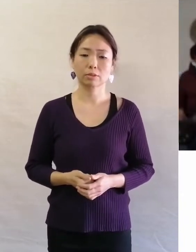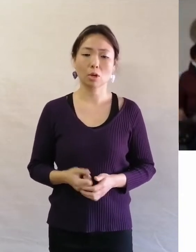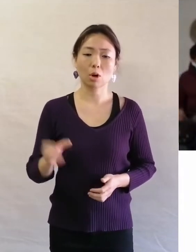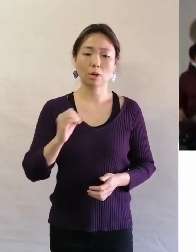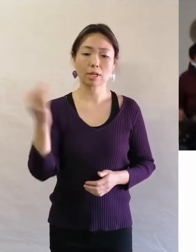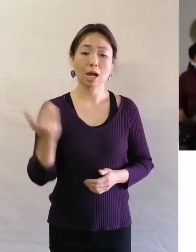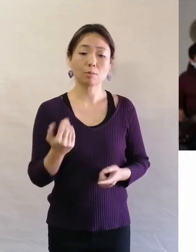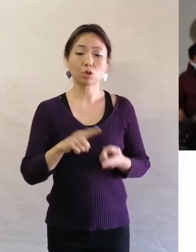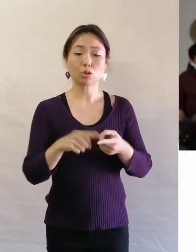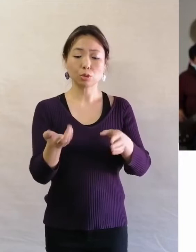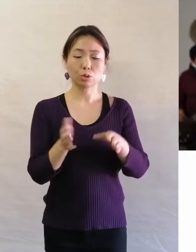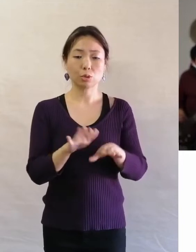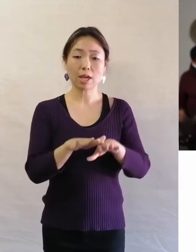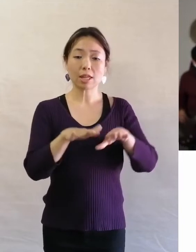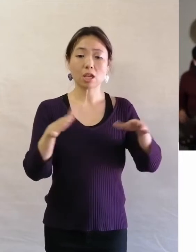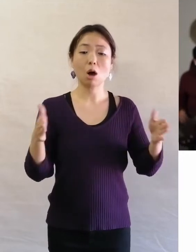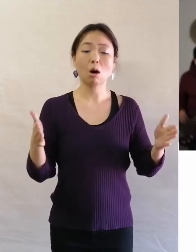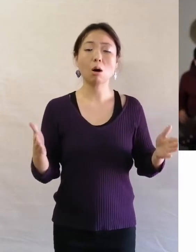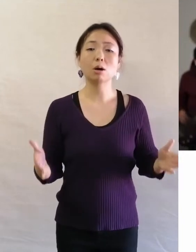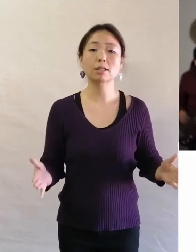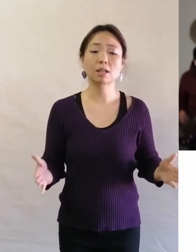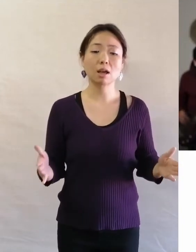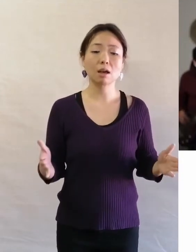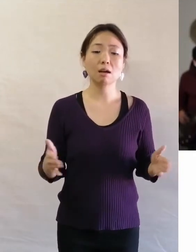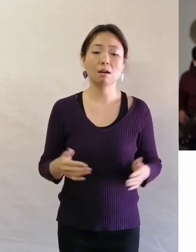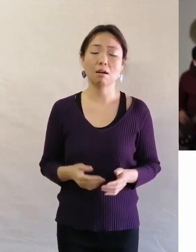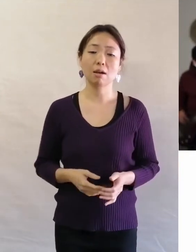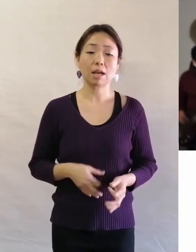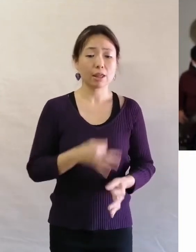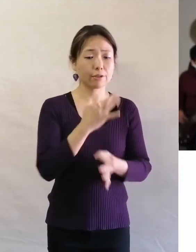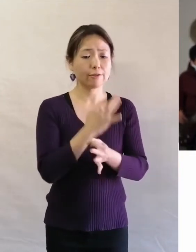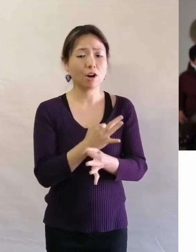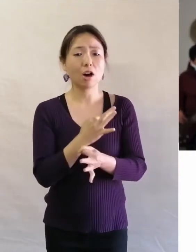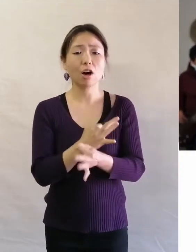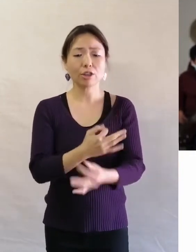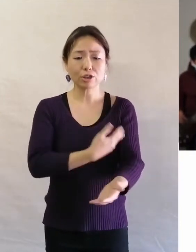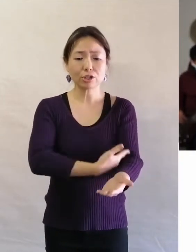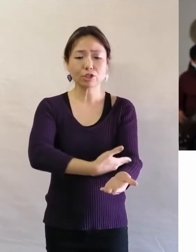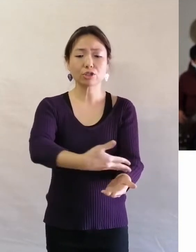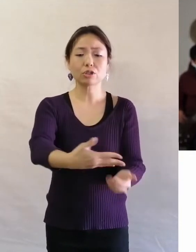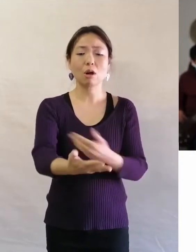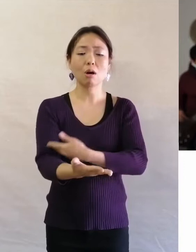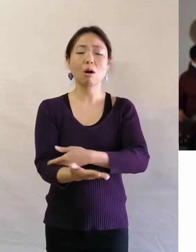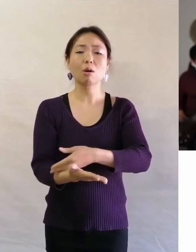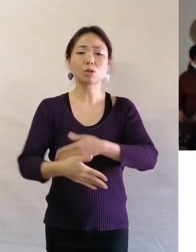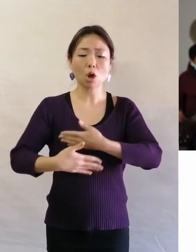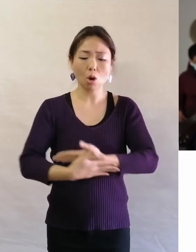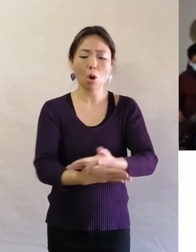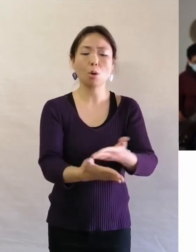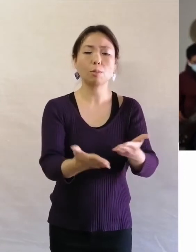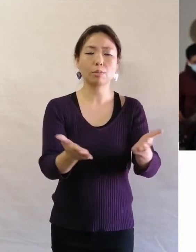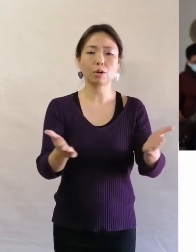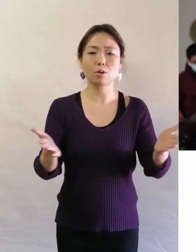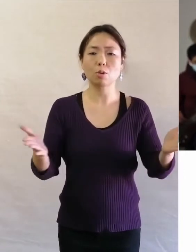Oh, come to the altar. The Father's arms